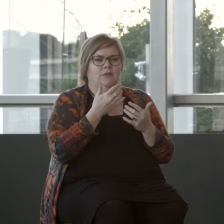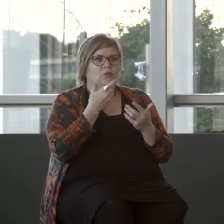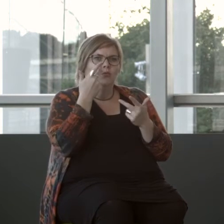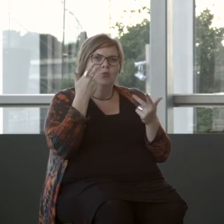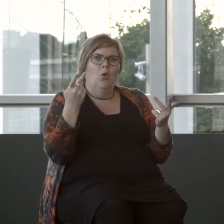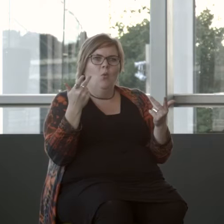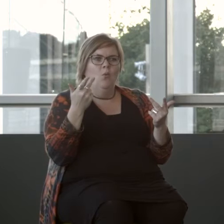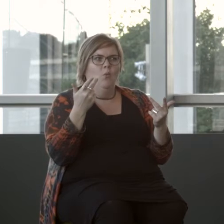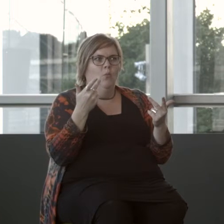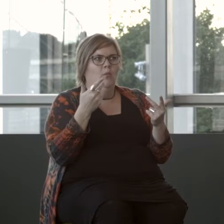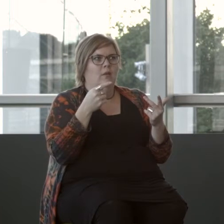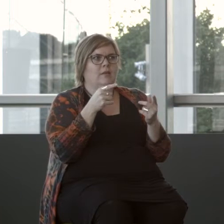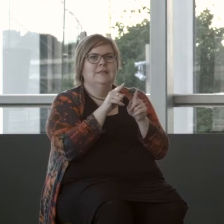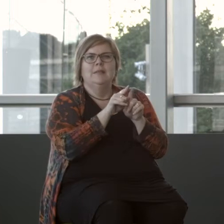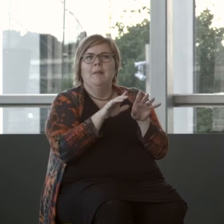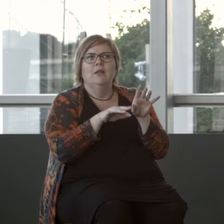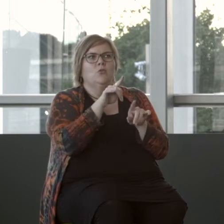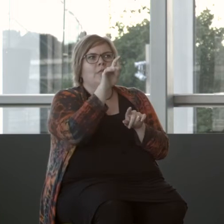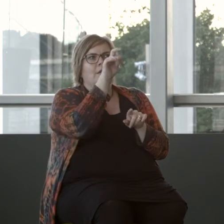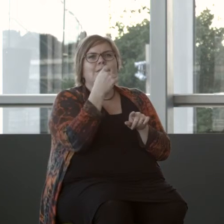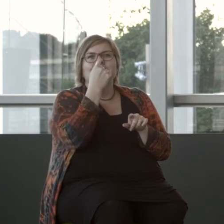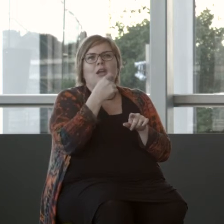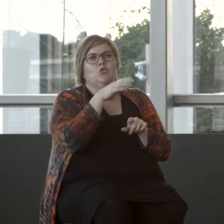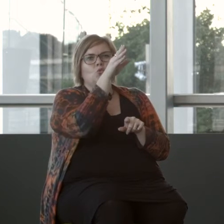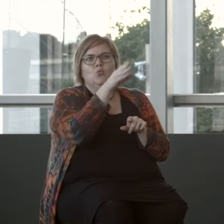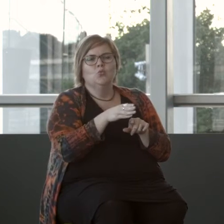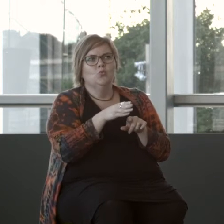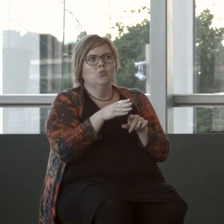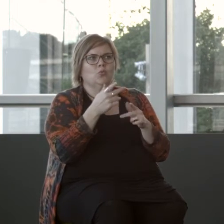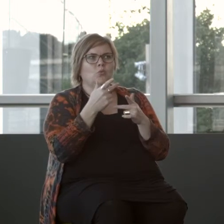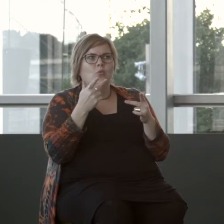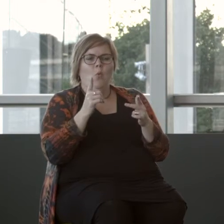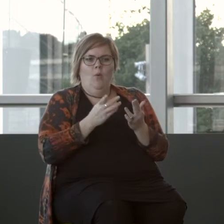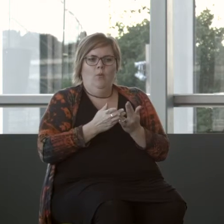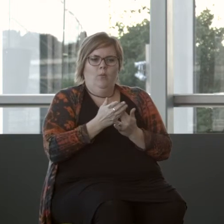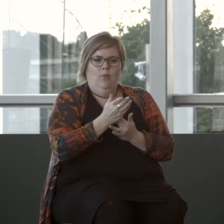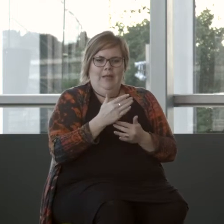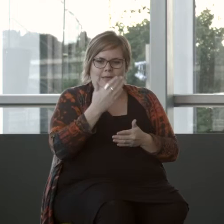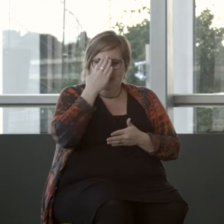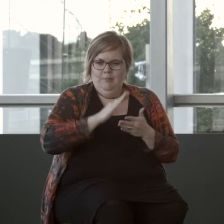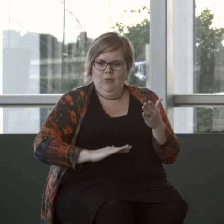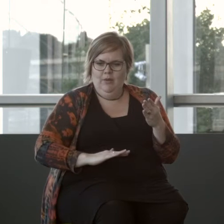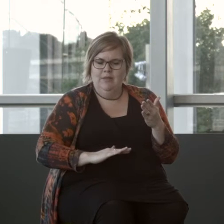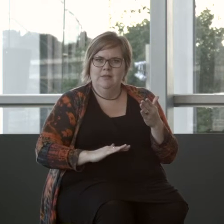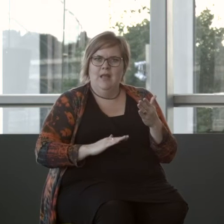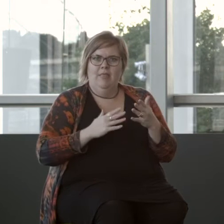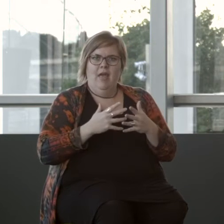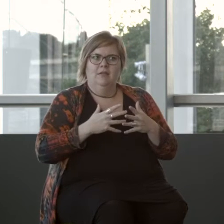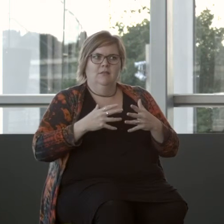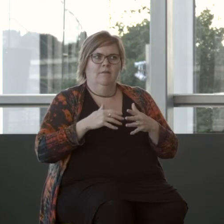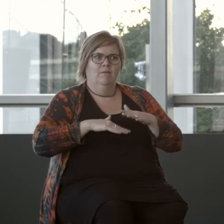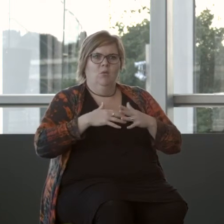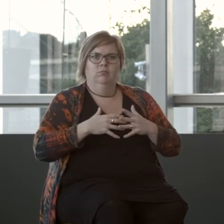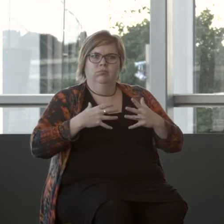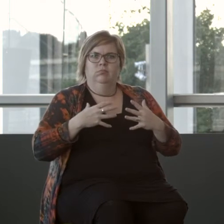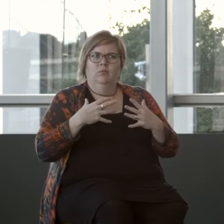Venus statuettes and also really emphasize that bodily experience, that full figure frame experience